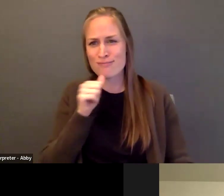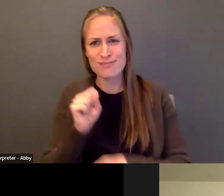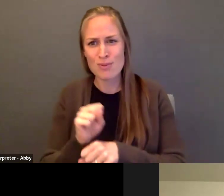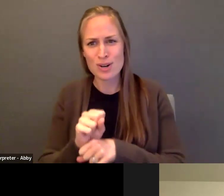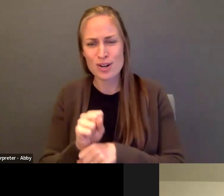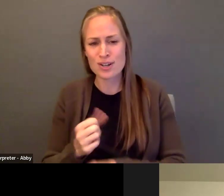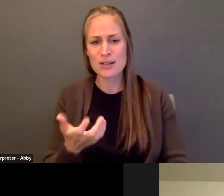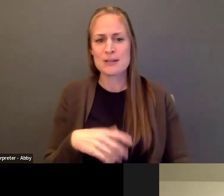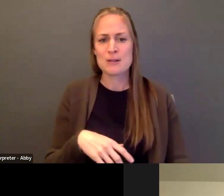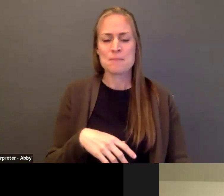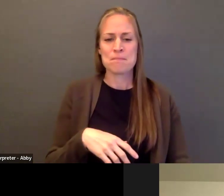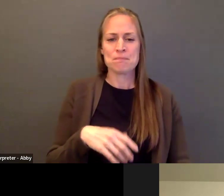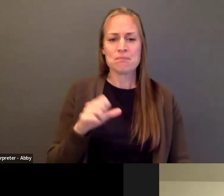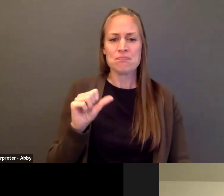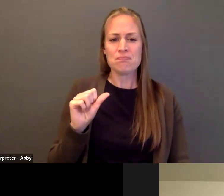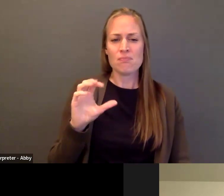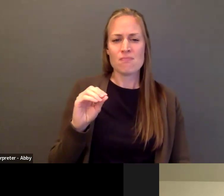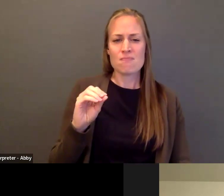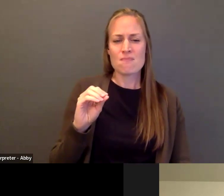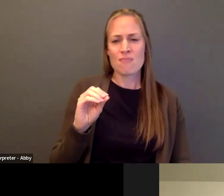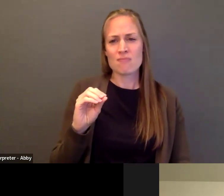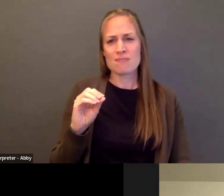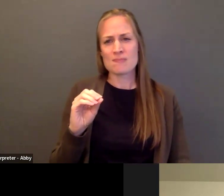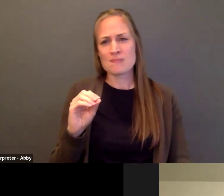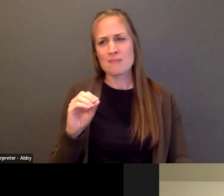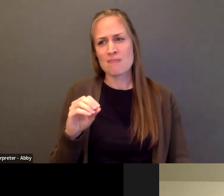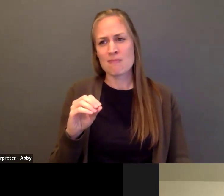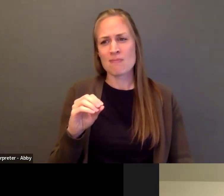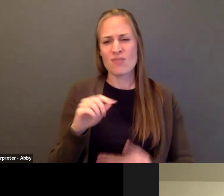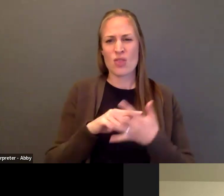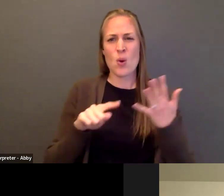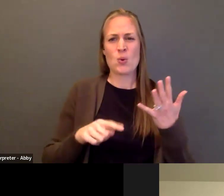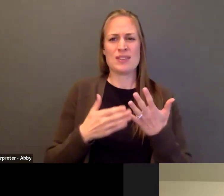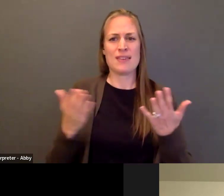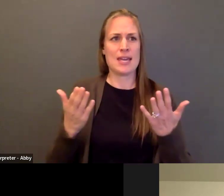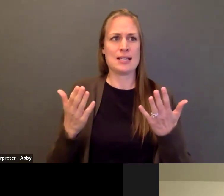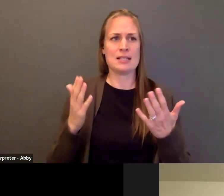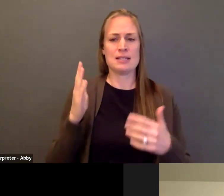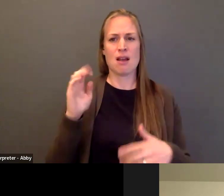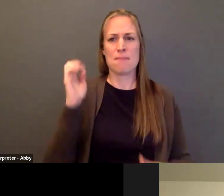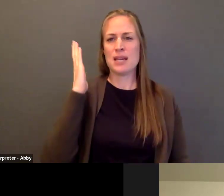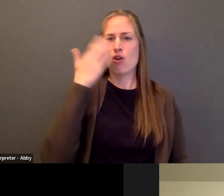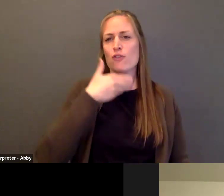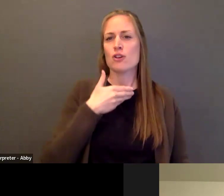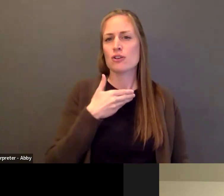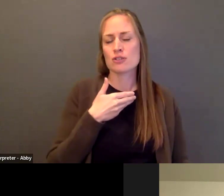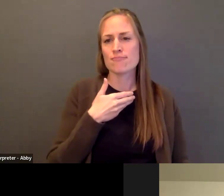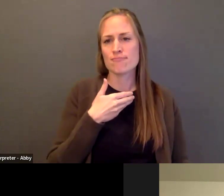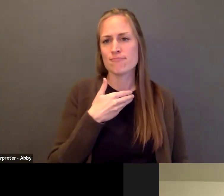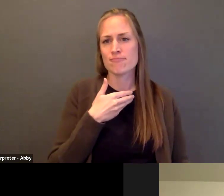And those things I feel are being overlooked and everything. And